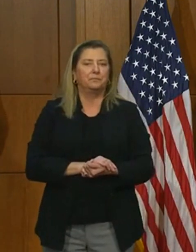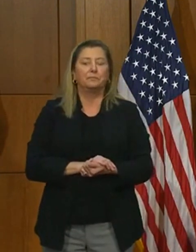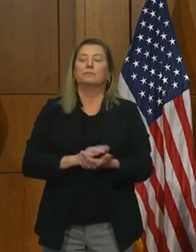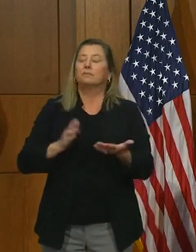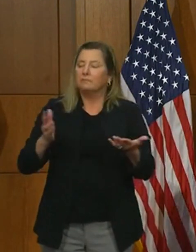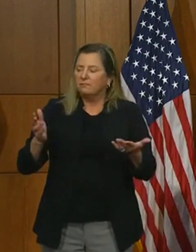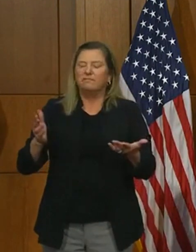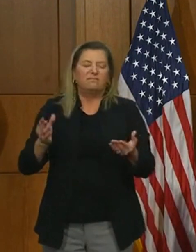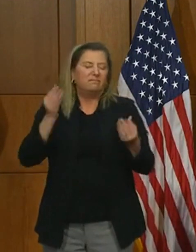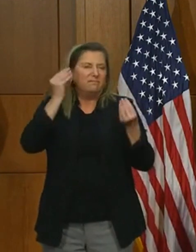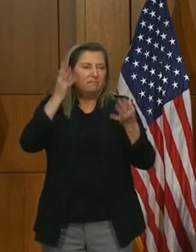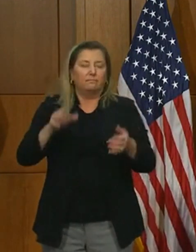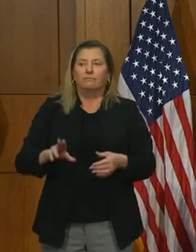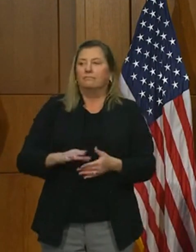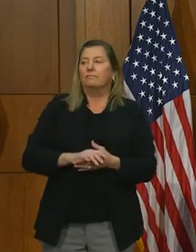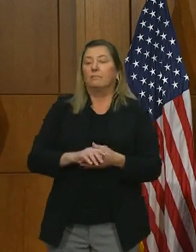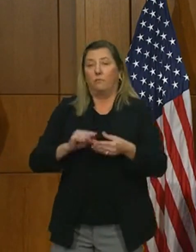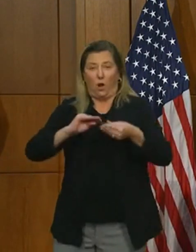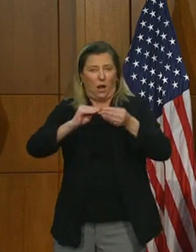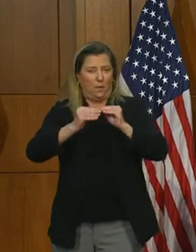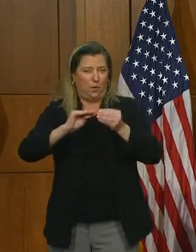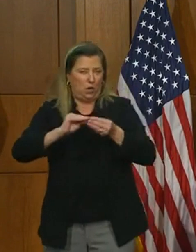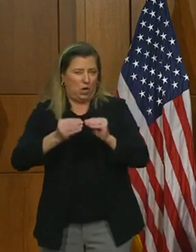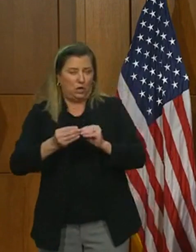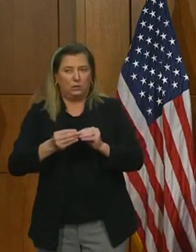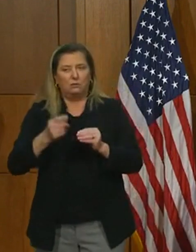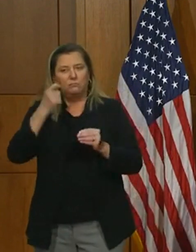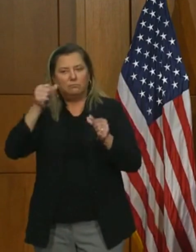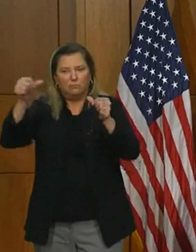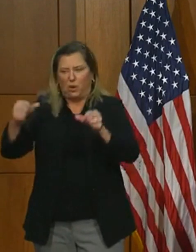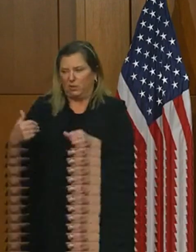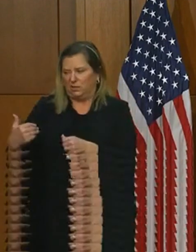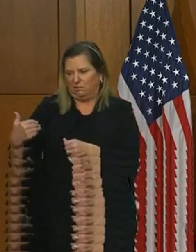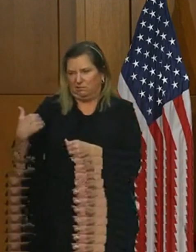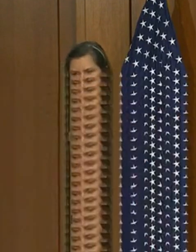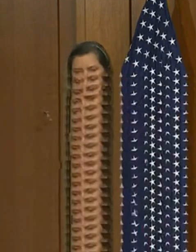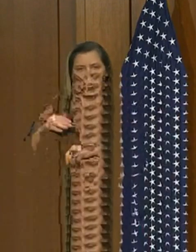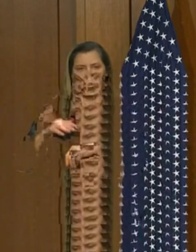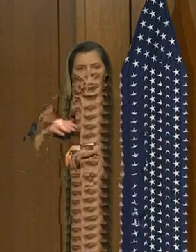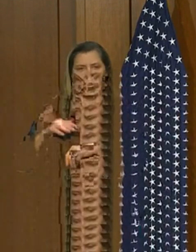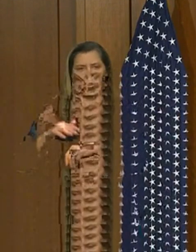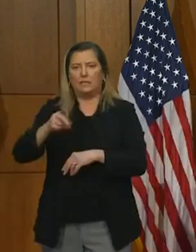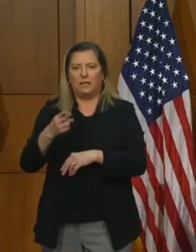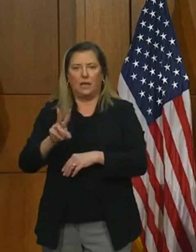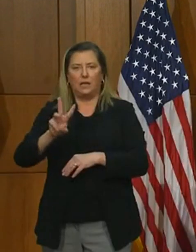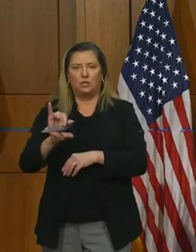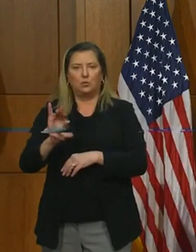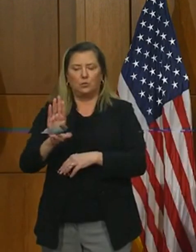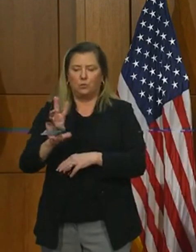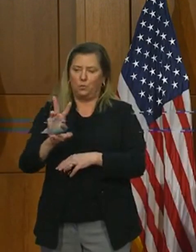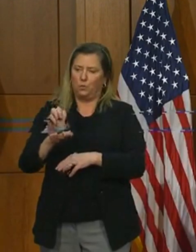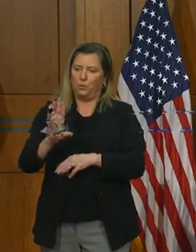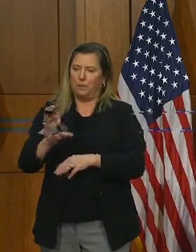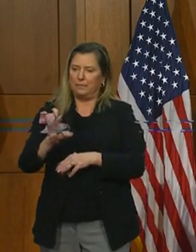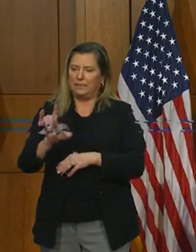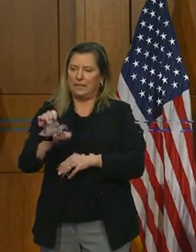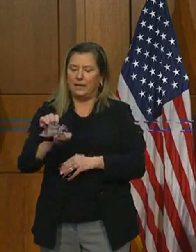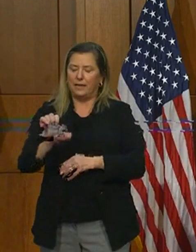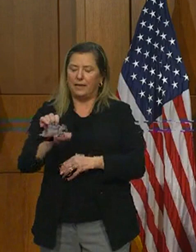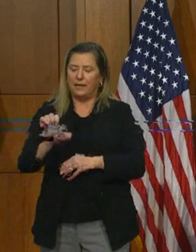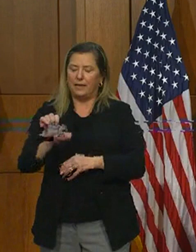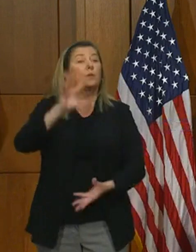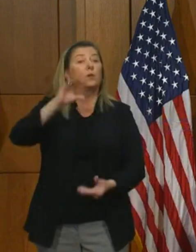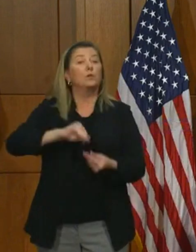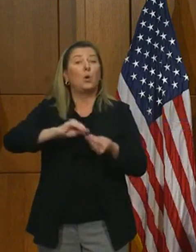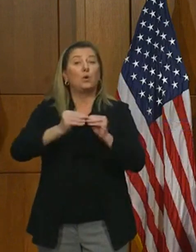Just a quick update on the numbers that were posted a little bit earlier on the VDH website. The total